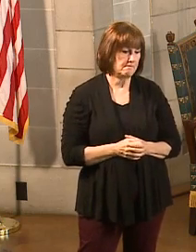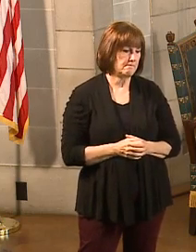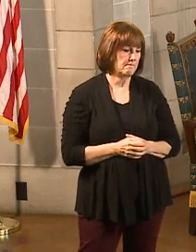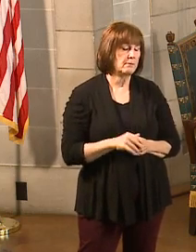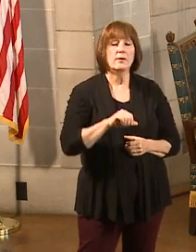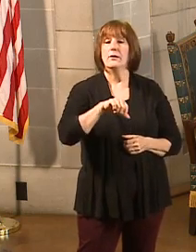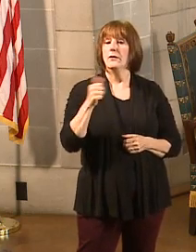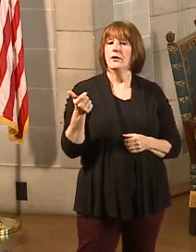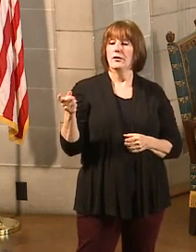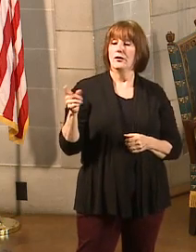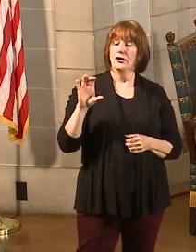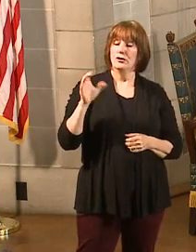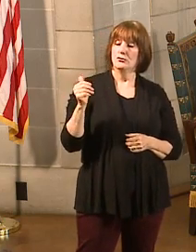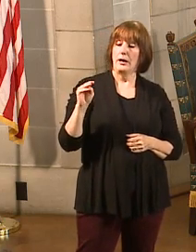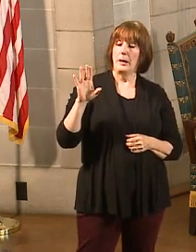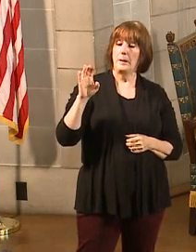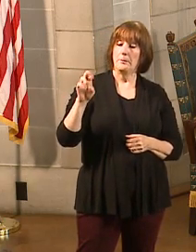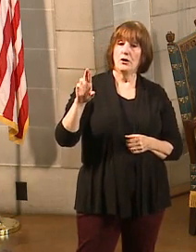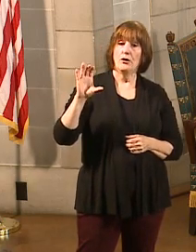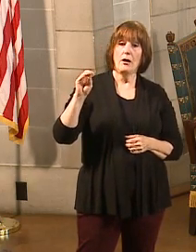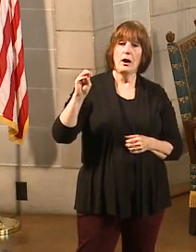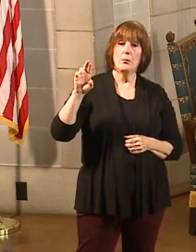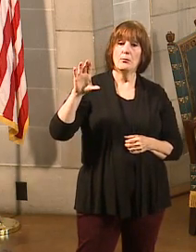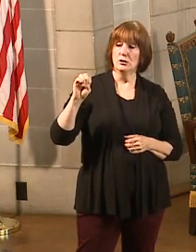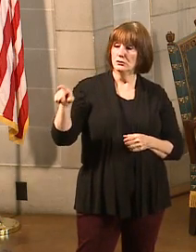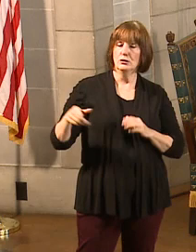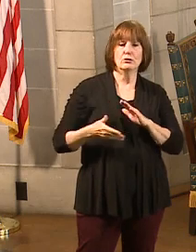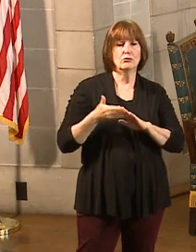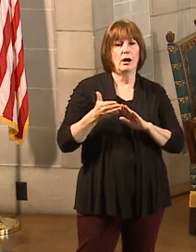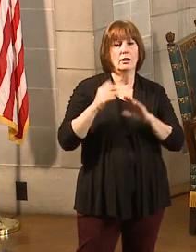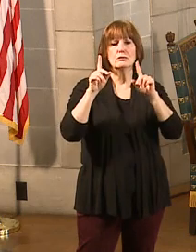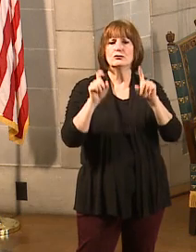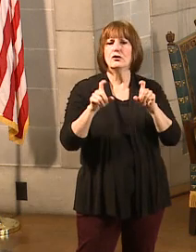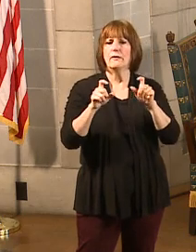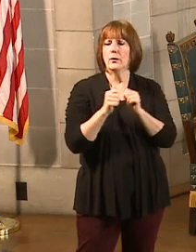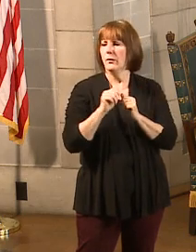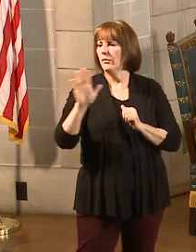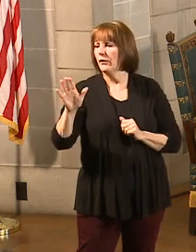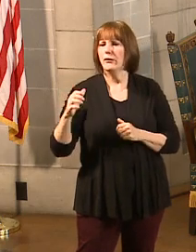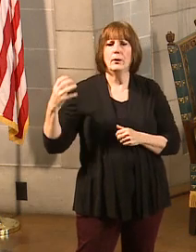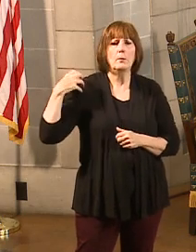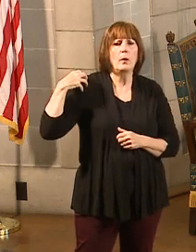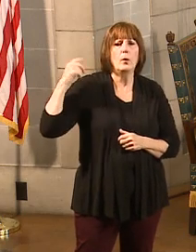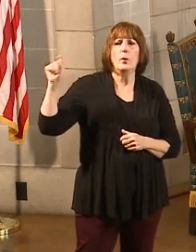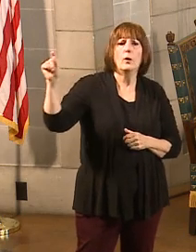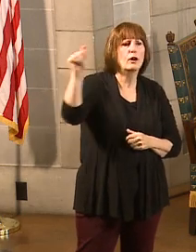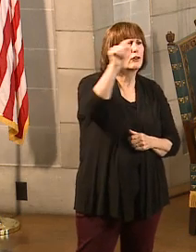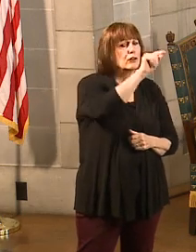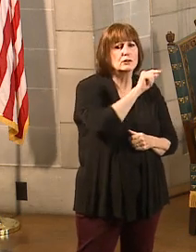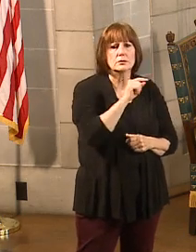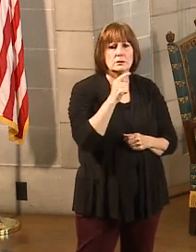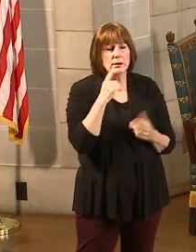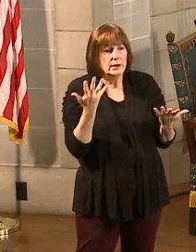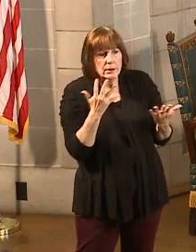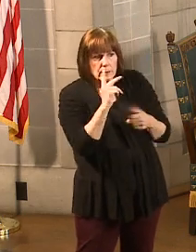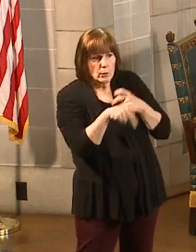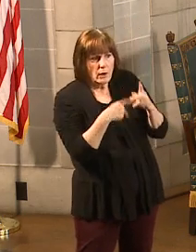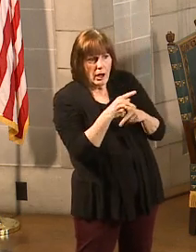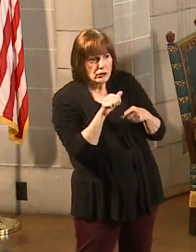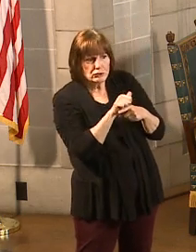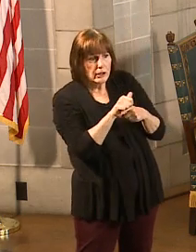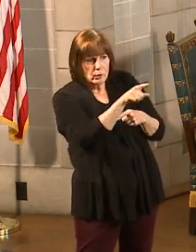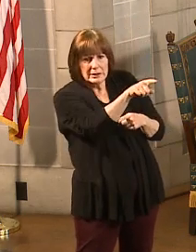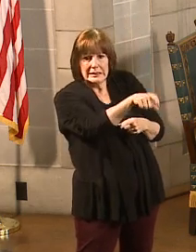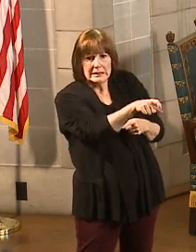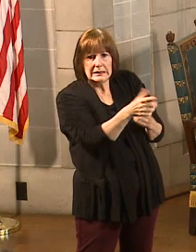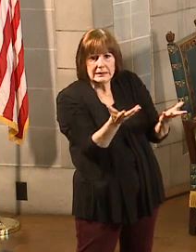is doing for us, they're running a survey with all their membership, their employers, and they're saying, what kind of training do you